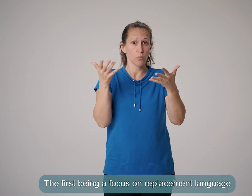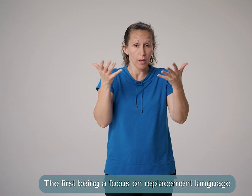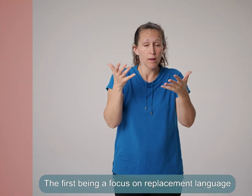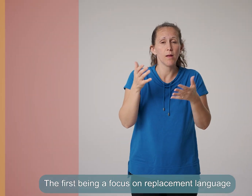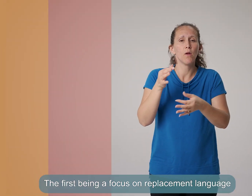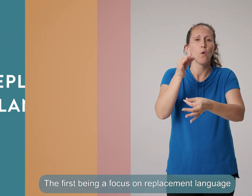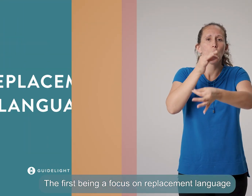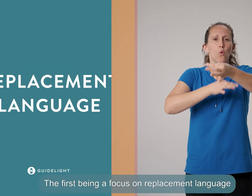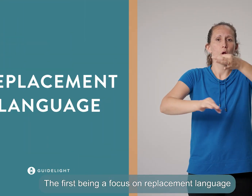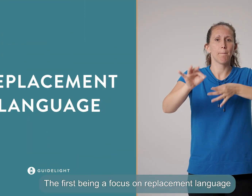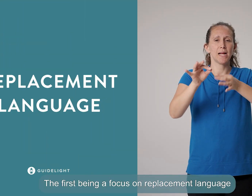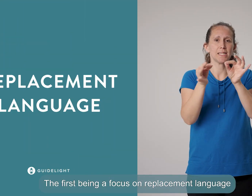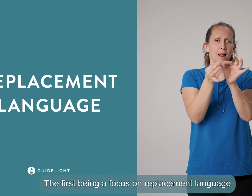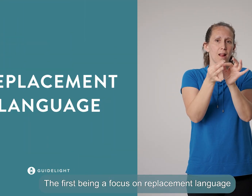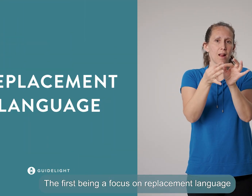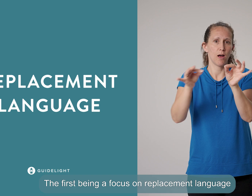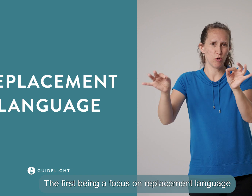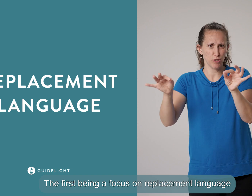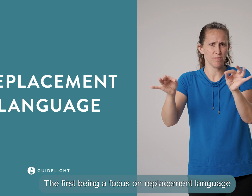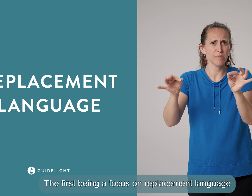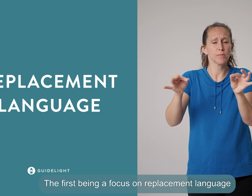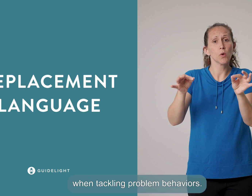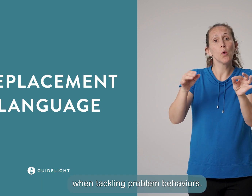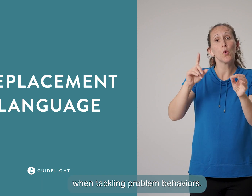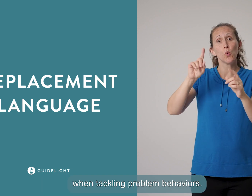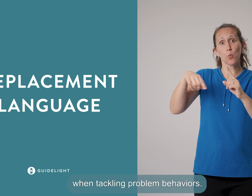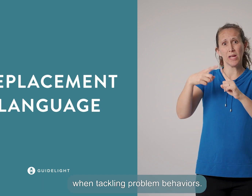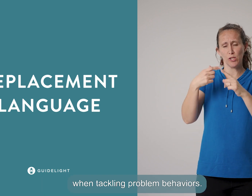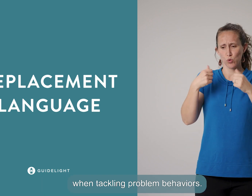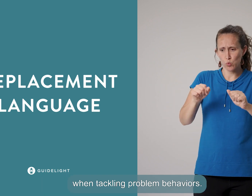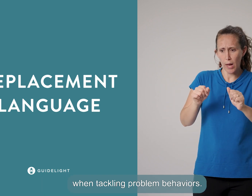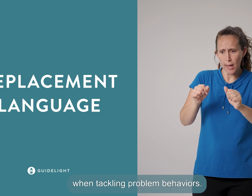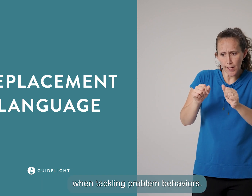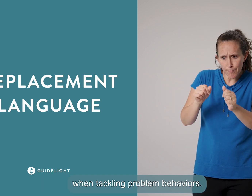first being a focus on replacement language when tackling problem behaviors.